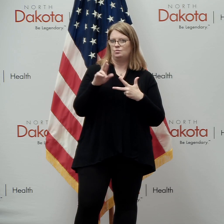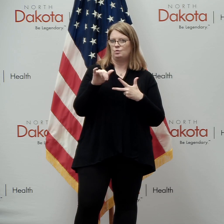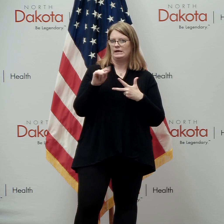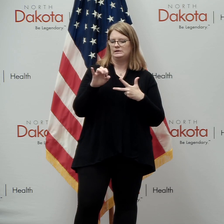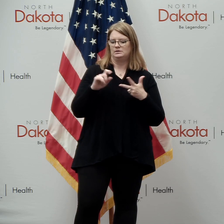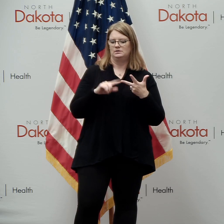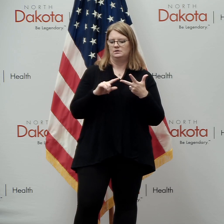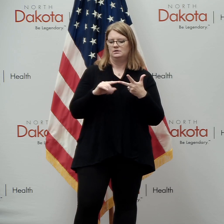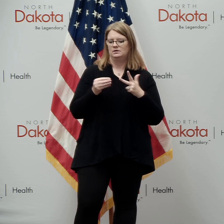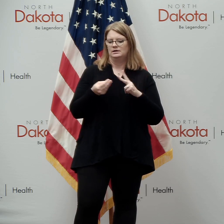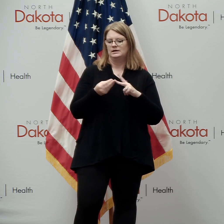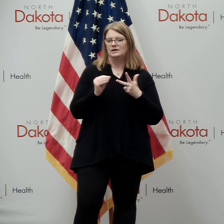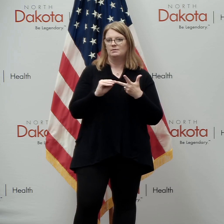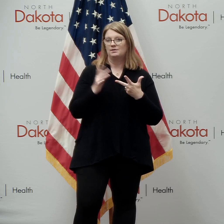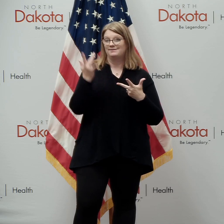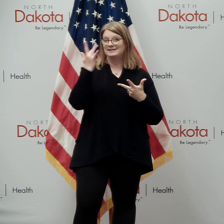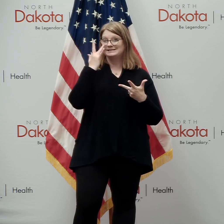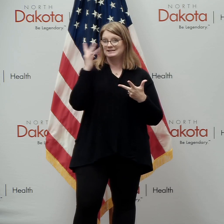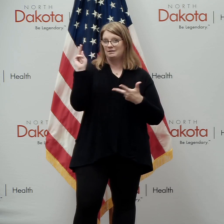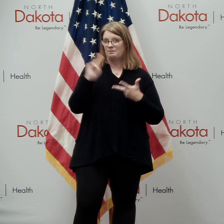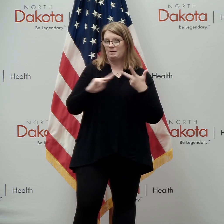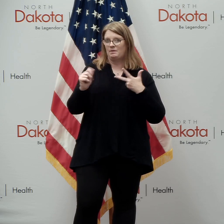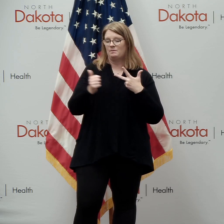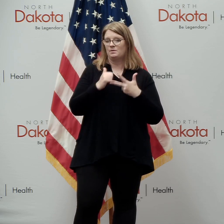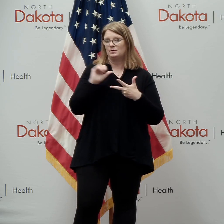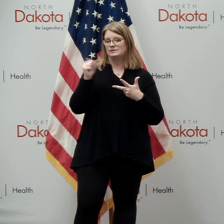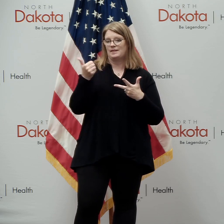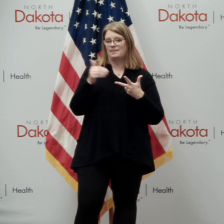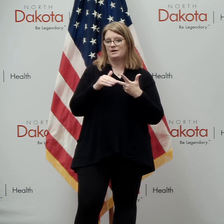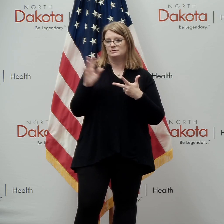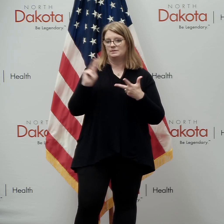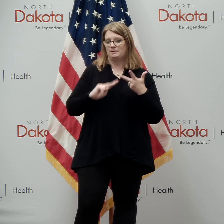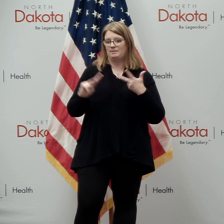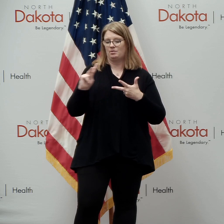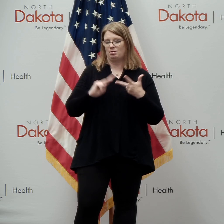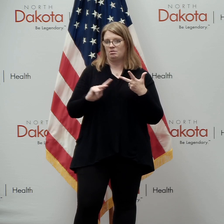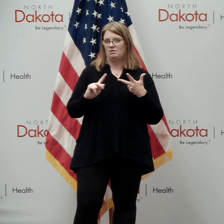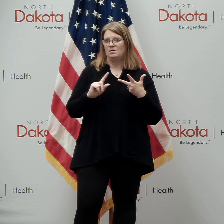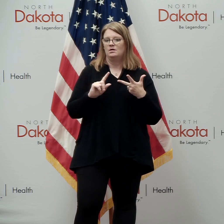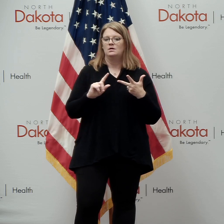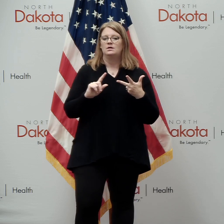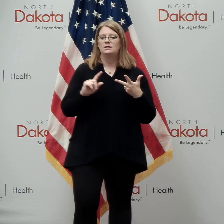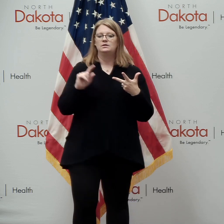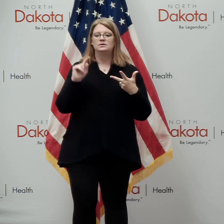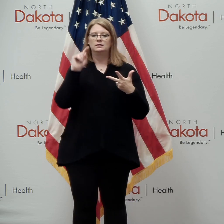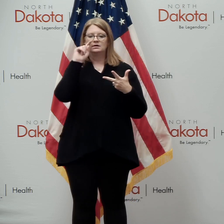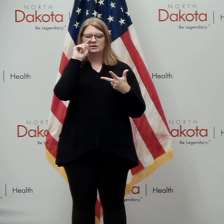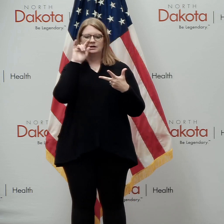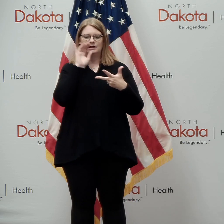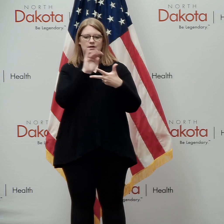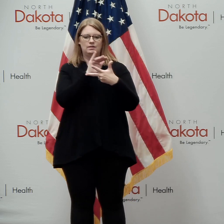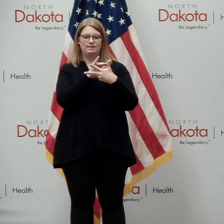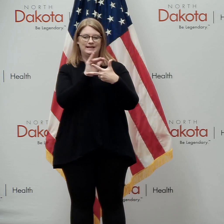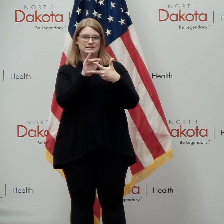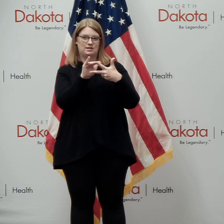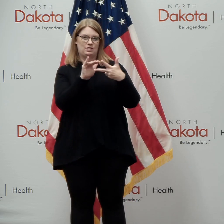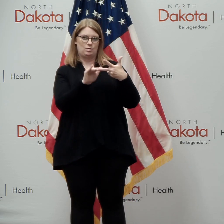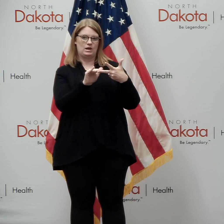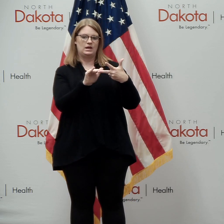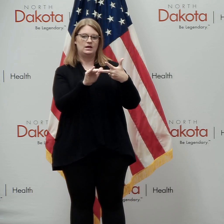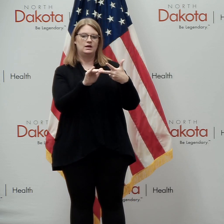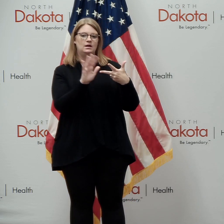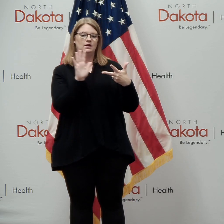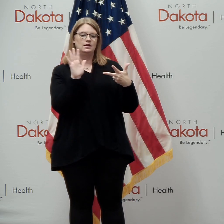and the other was number of actives per 10,000 people. And on those three metrics, I just want to